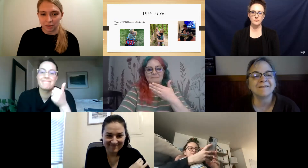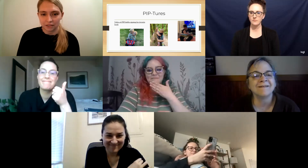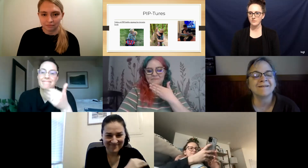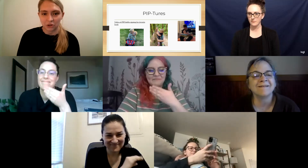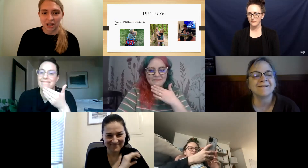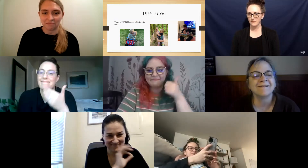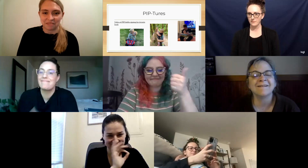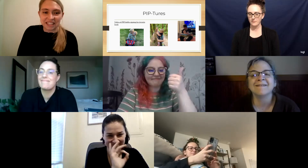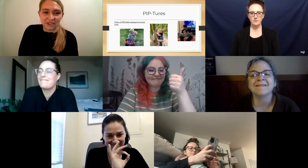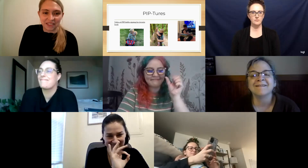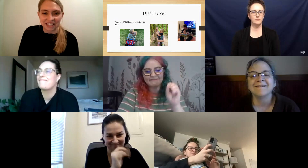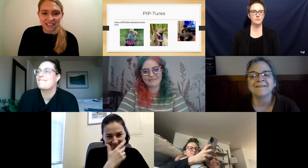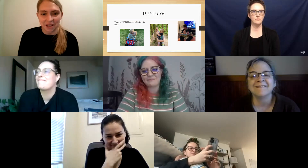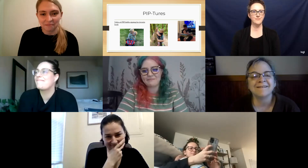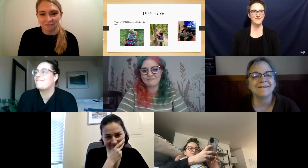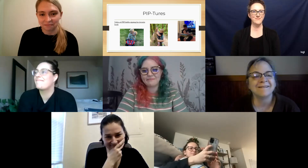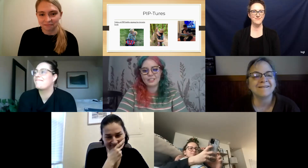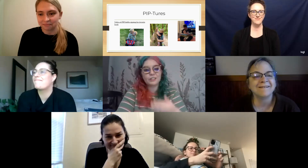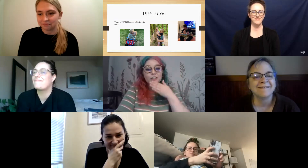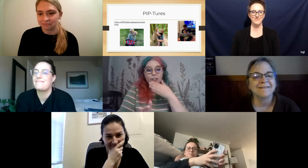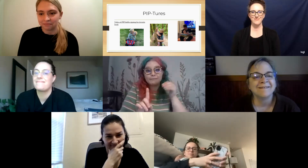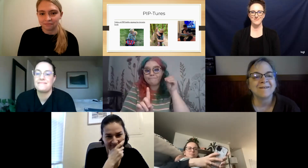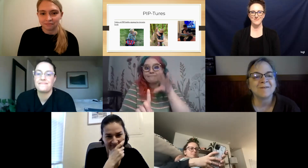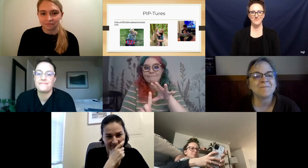One moment. Okay, thank you. Thank you. Yep.